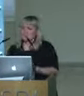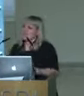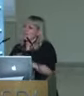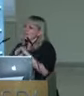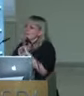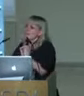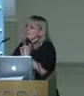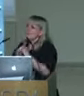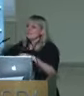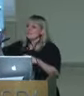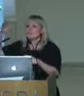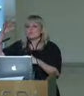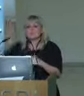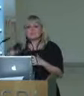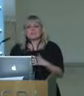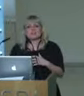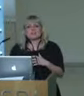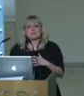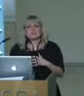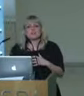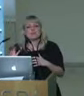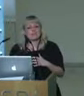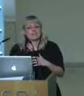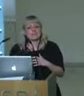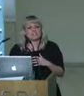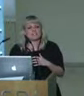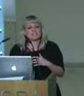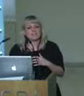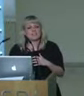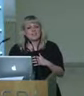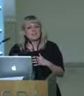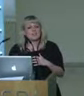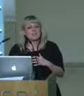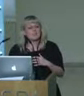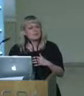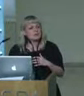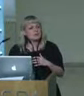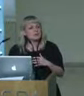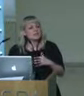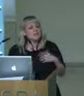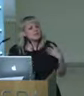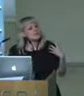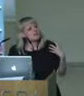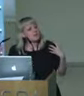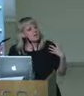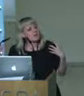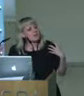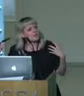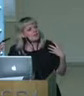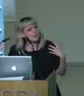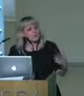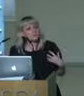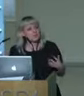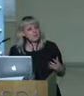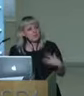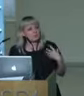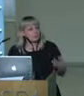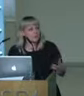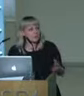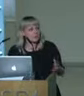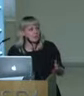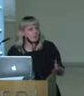and they increased or decreased the mechanics according to how much the emotional state